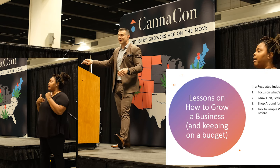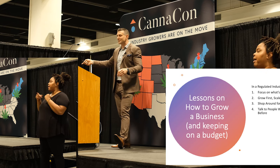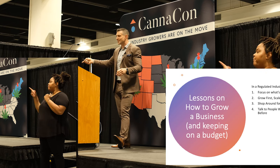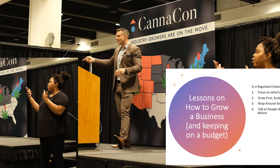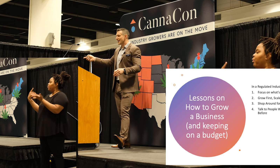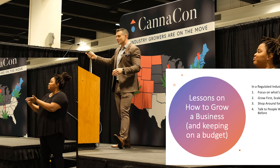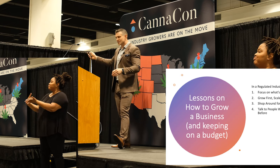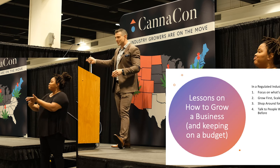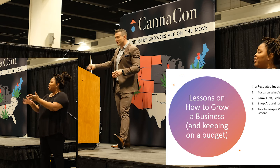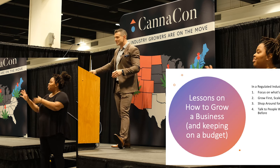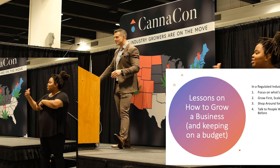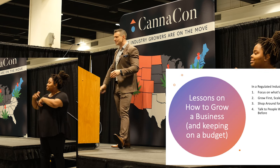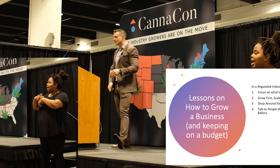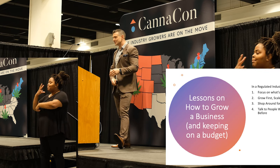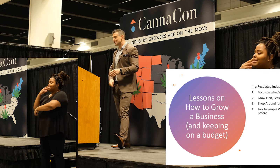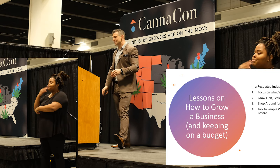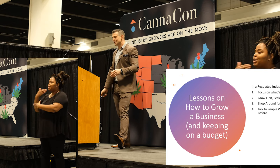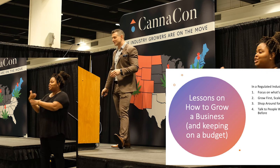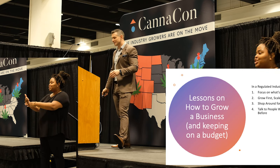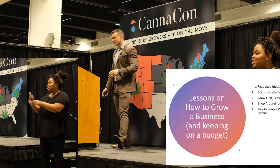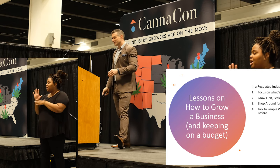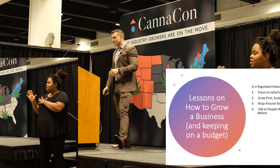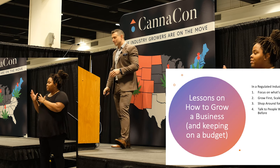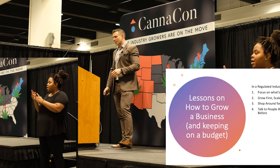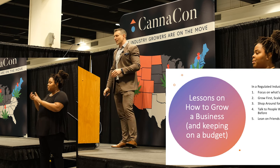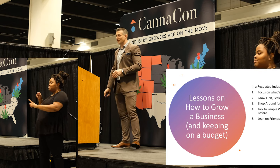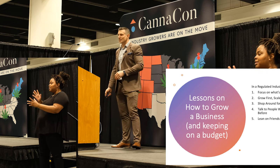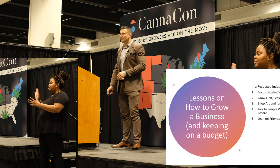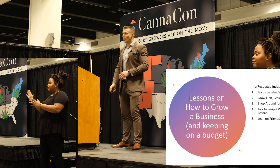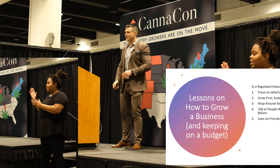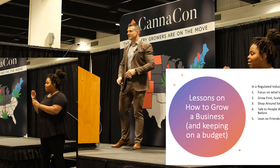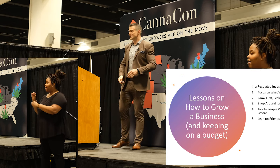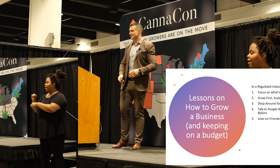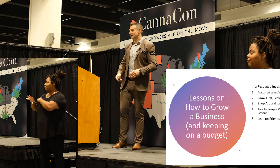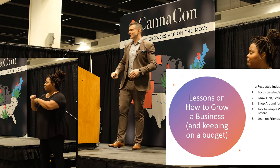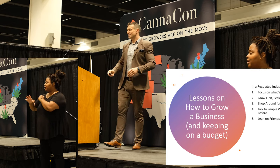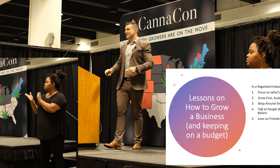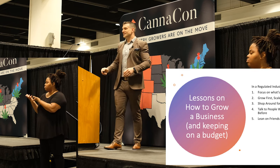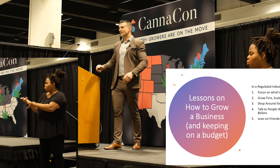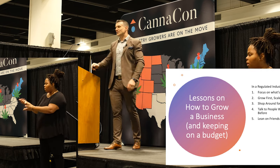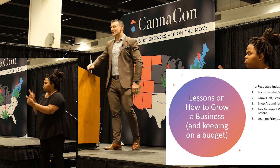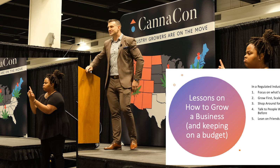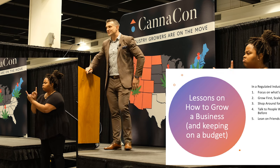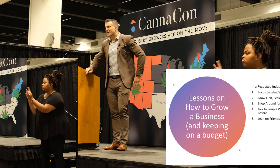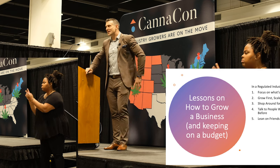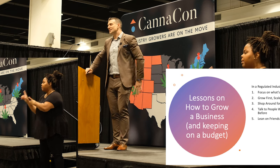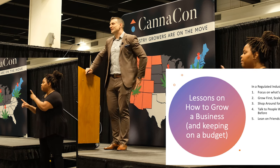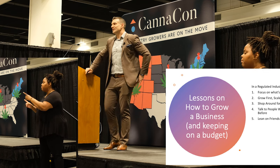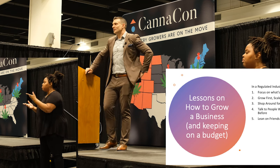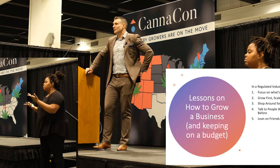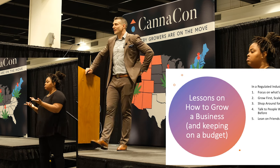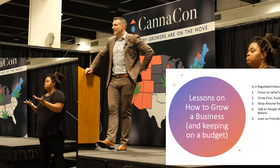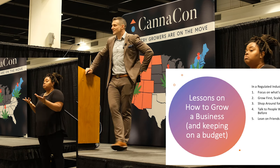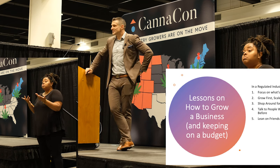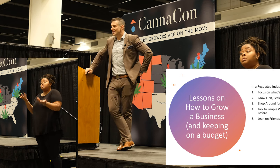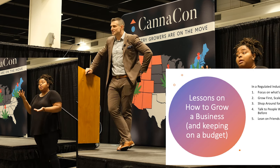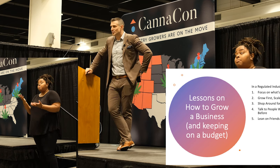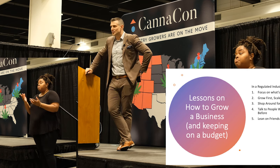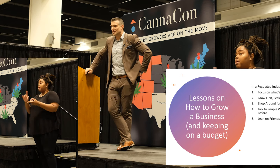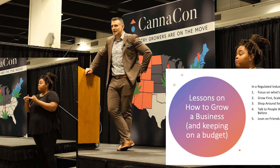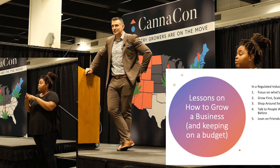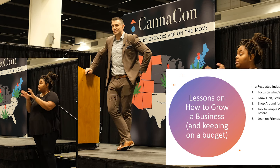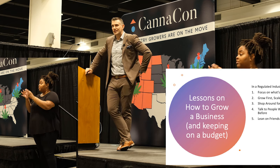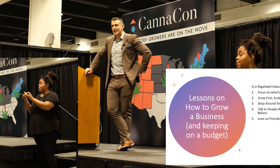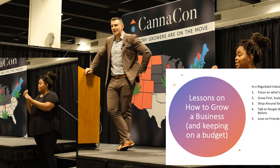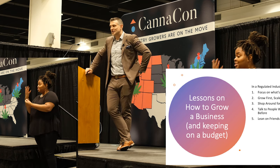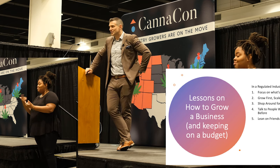their time and their experiences and the things that they've seen. It's very important in this. Tell your friends and family that you have decided to